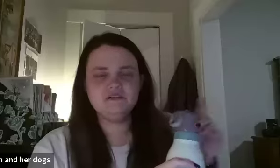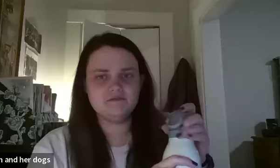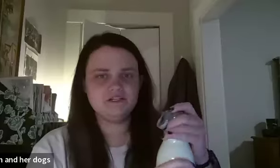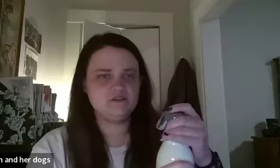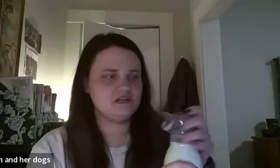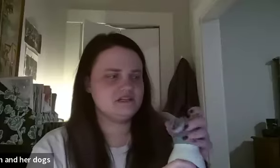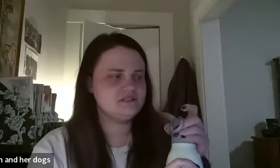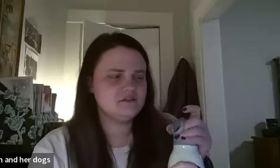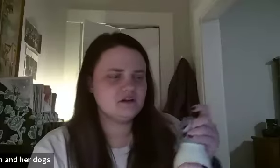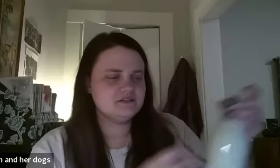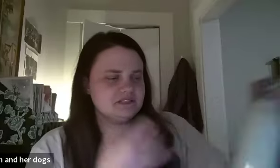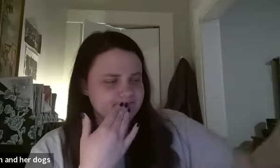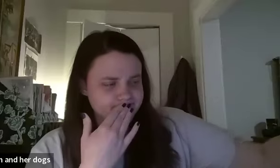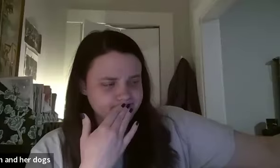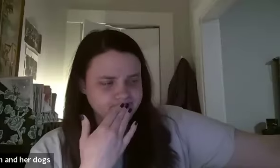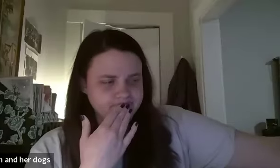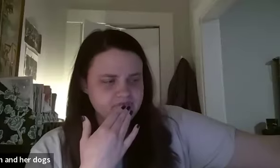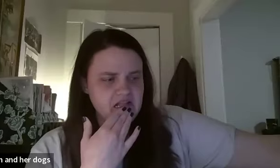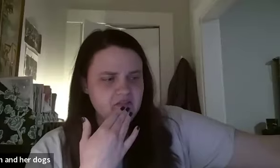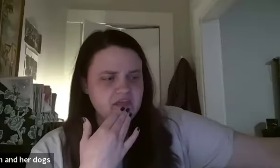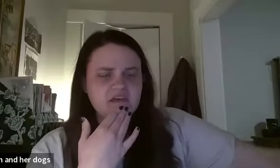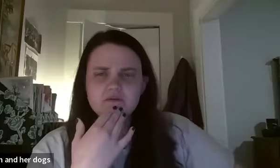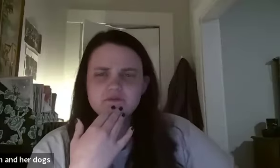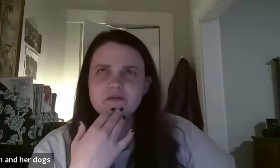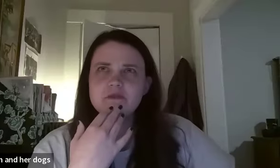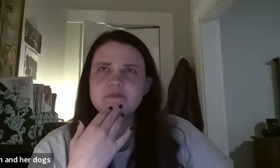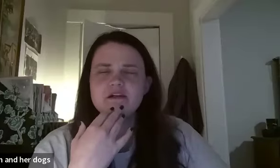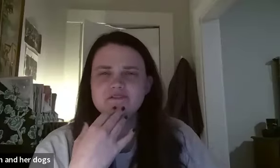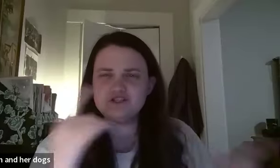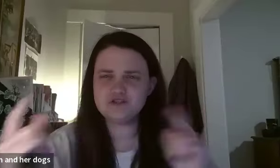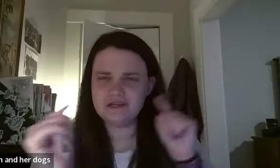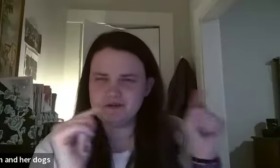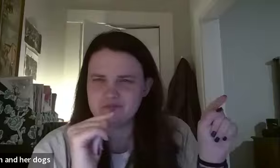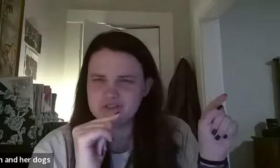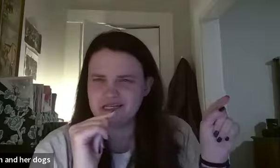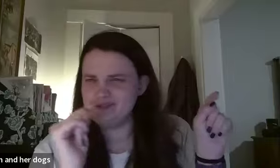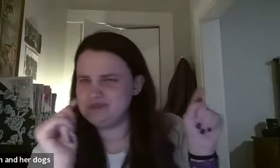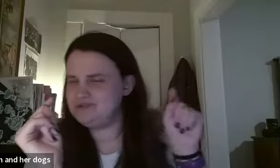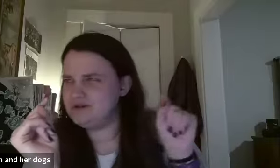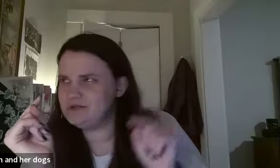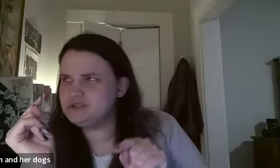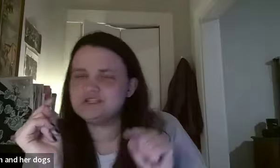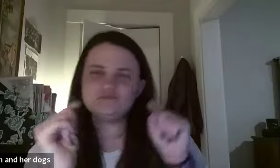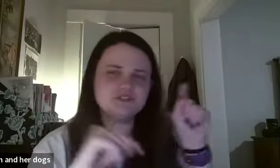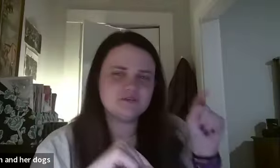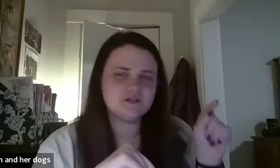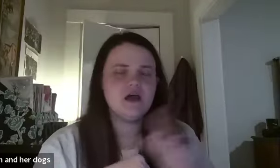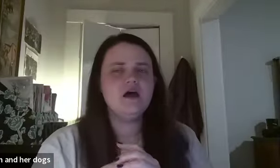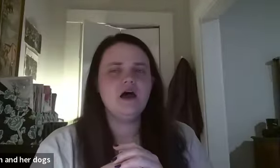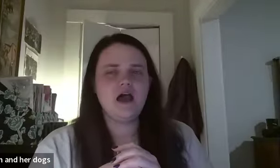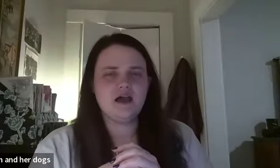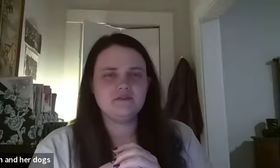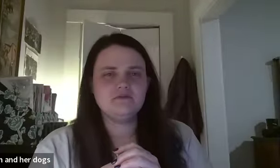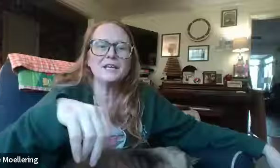can definitely do that because I was sitting there and I was thinking it was family, but then I was also like, do we do WH question words first? I mean, I I think it